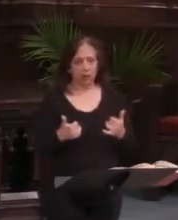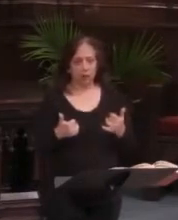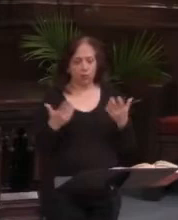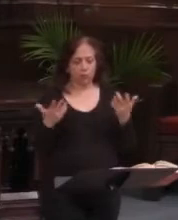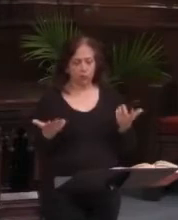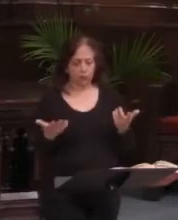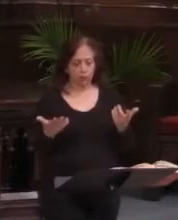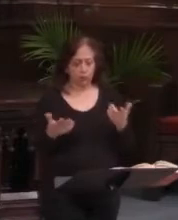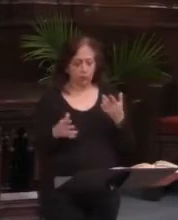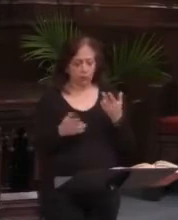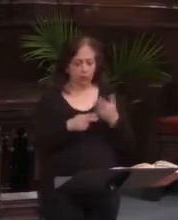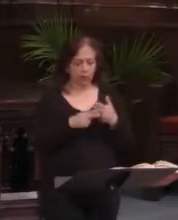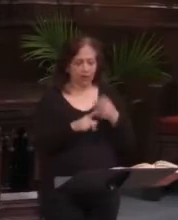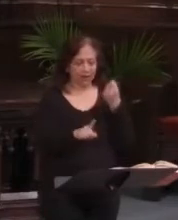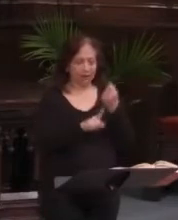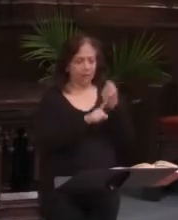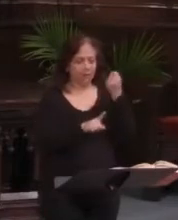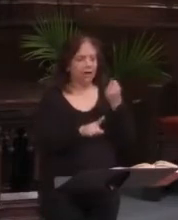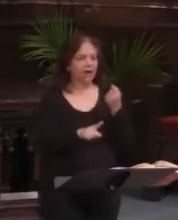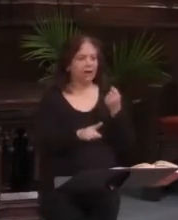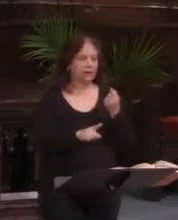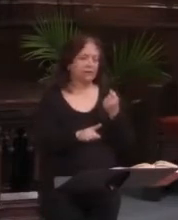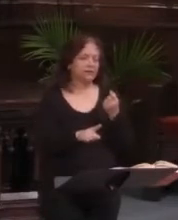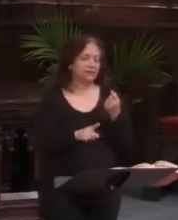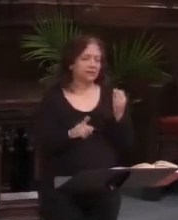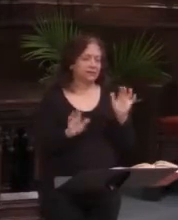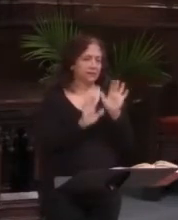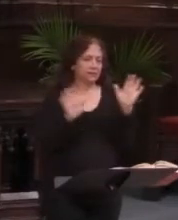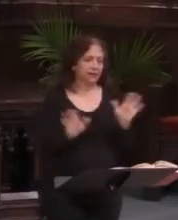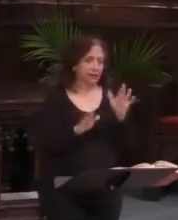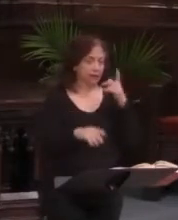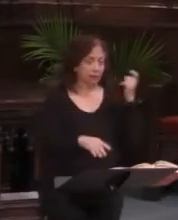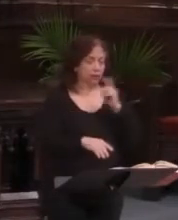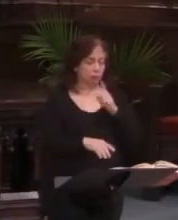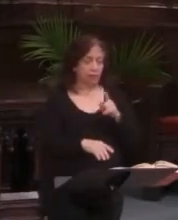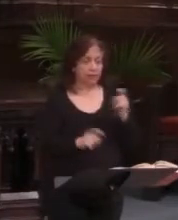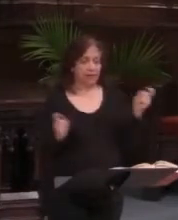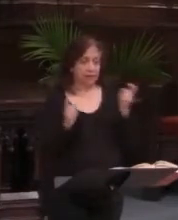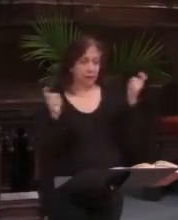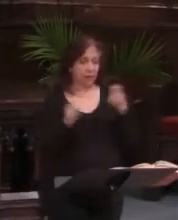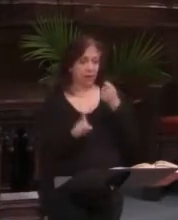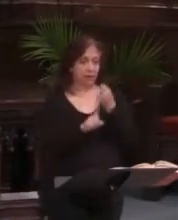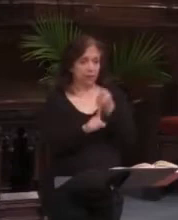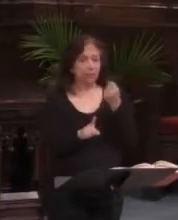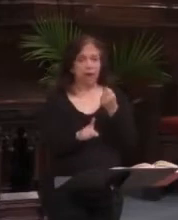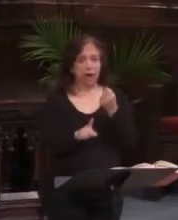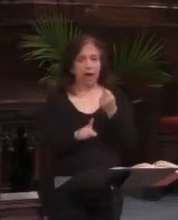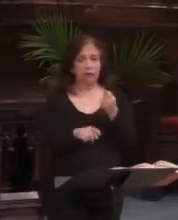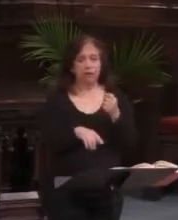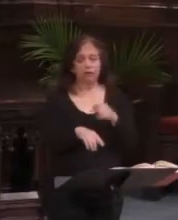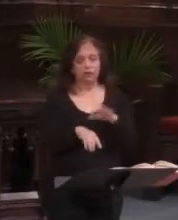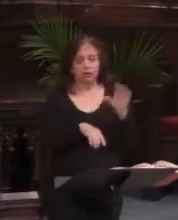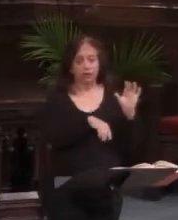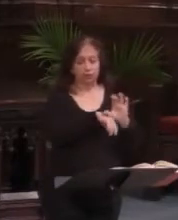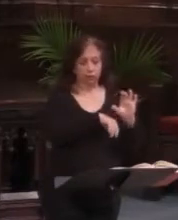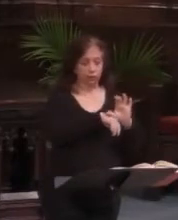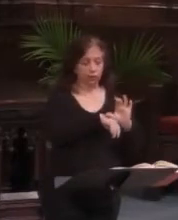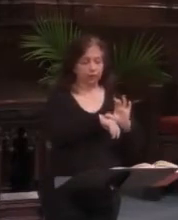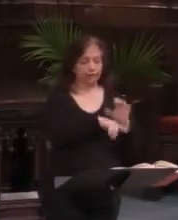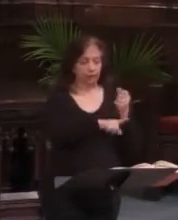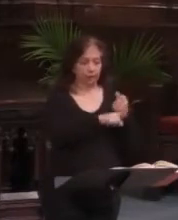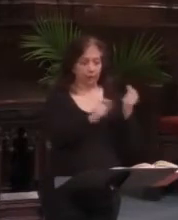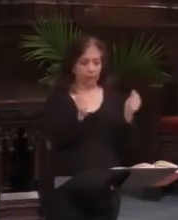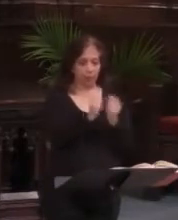Impact Sunday because we are really celebrating the impact that Asylum Hill Congregational Church, in partnership with these